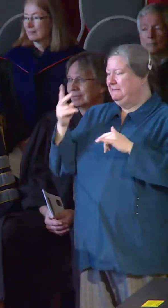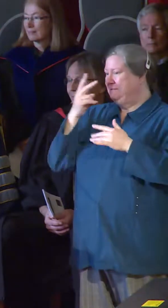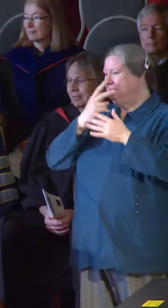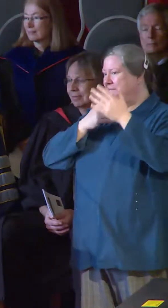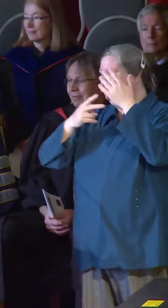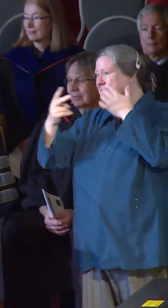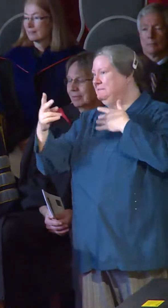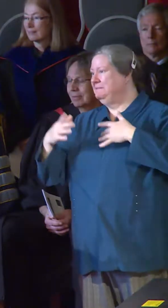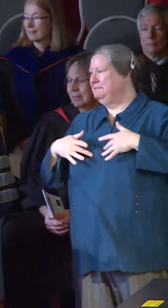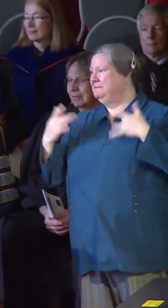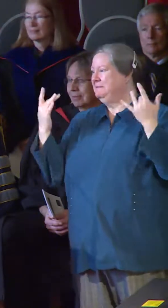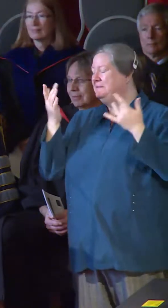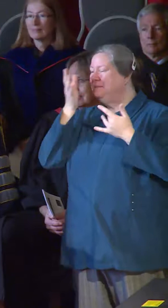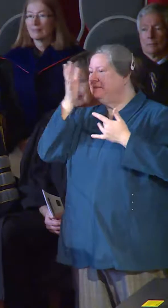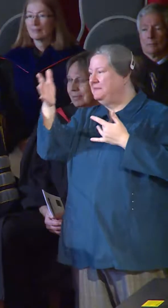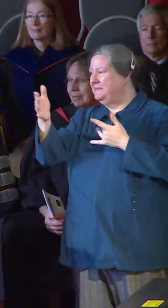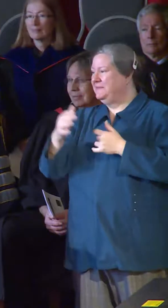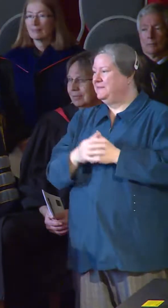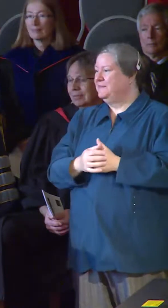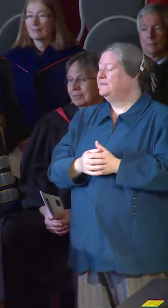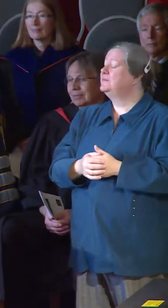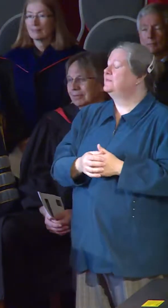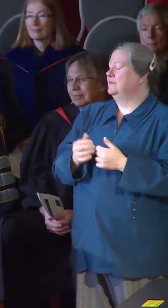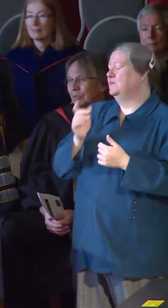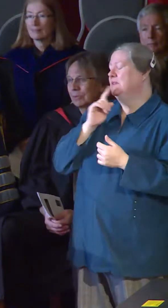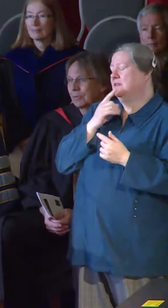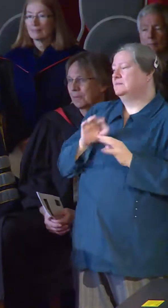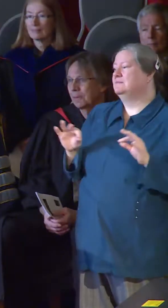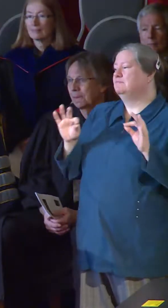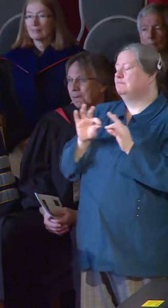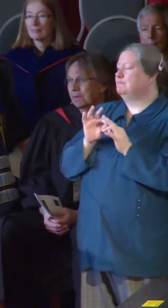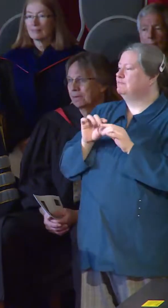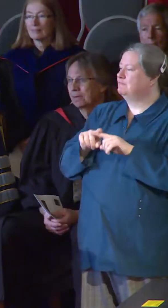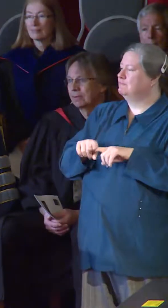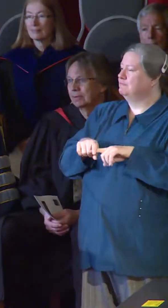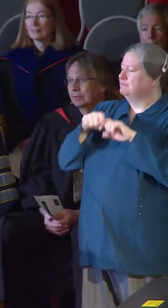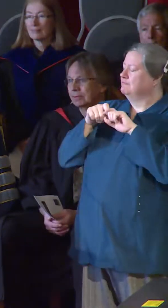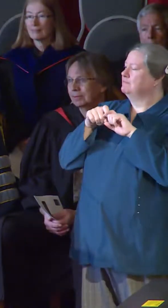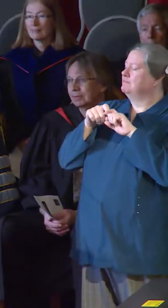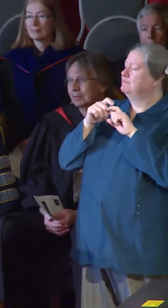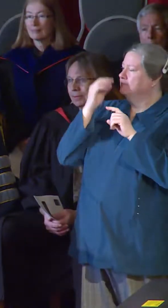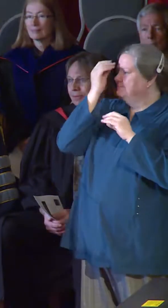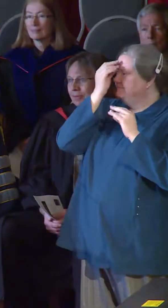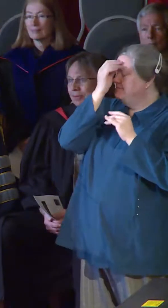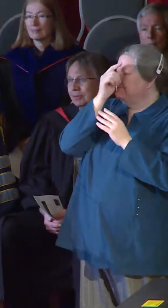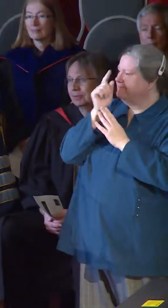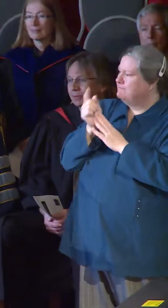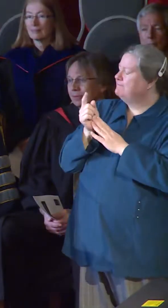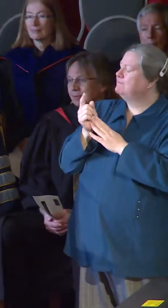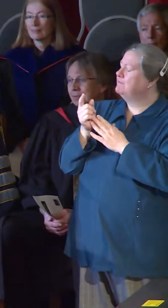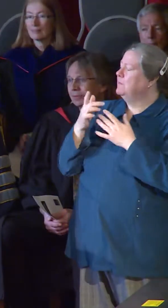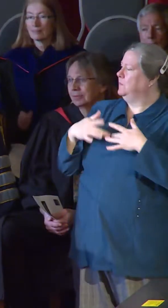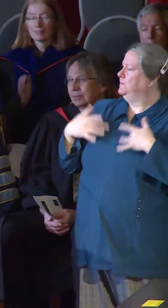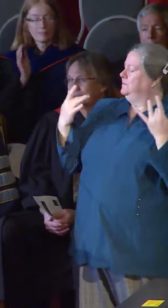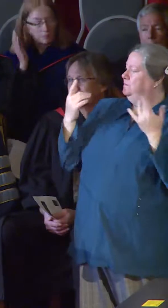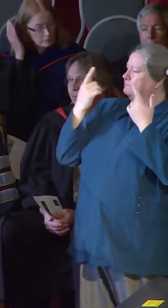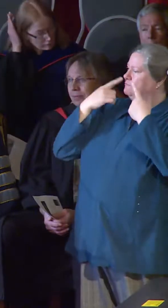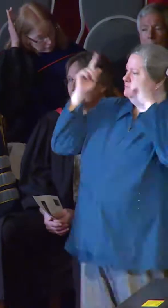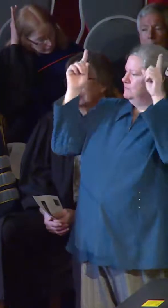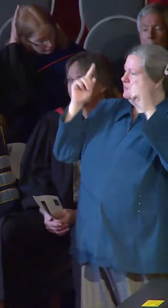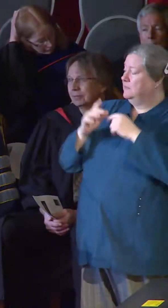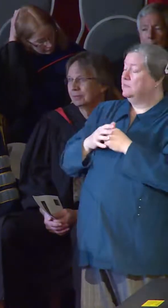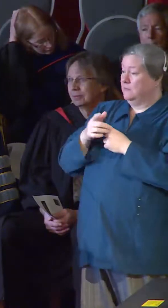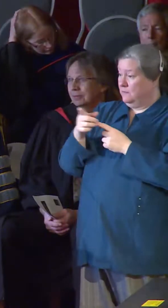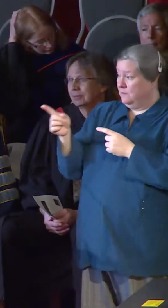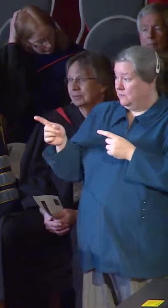the future. It's worth taking a moment to reflect on your achievement. None of you have reached today without